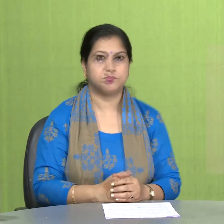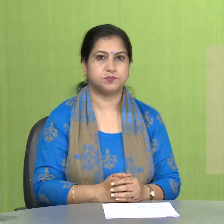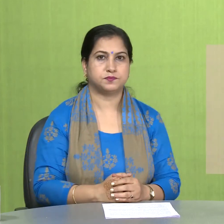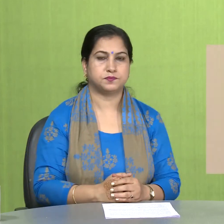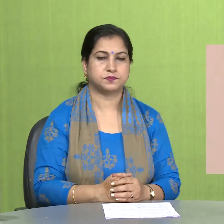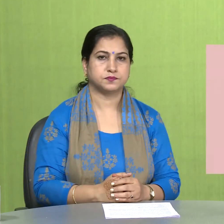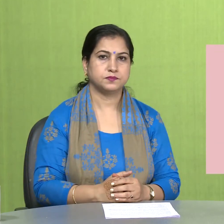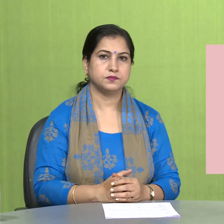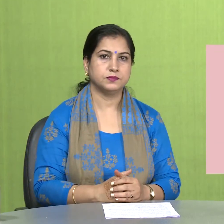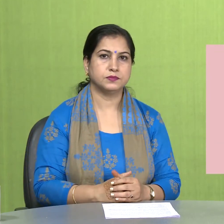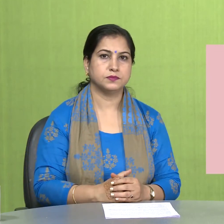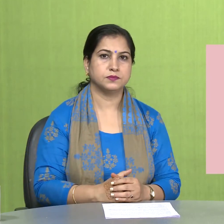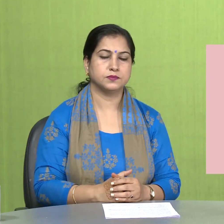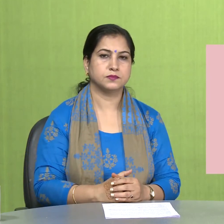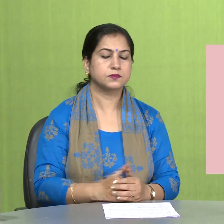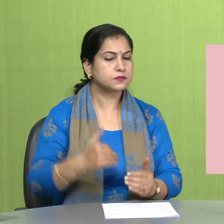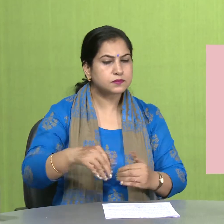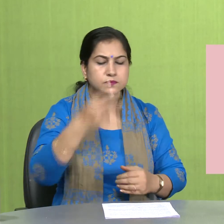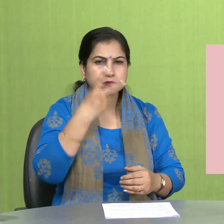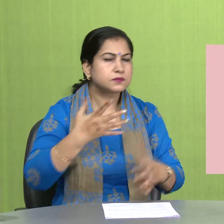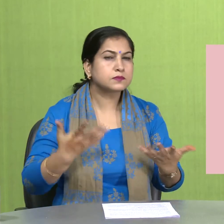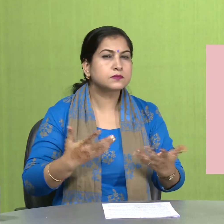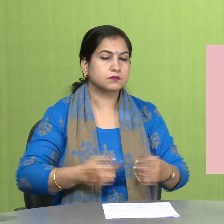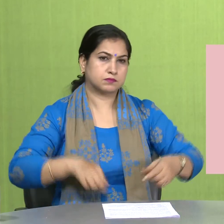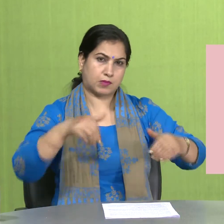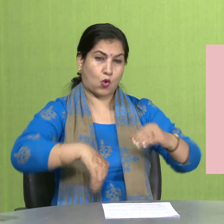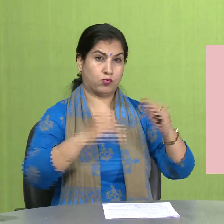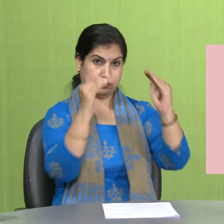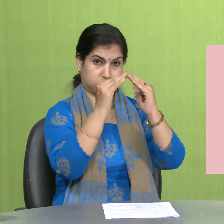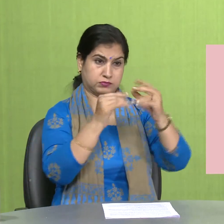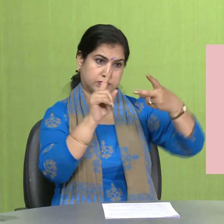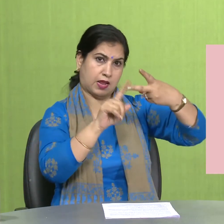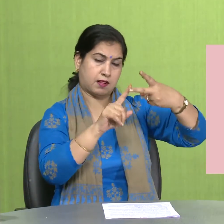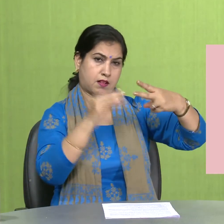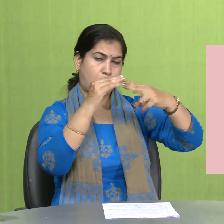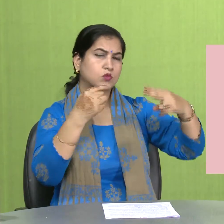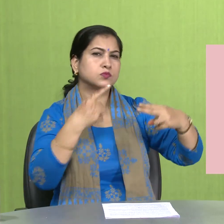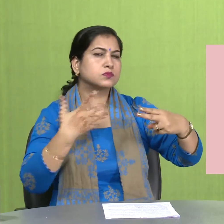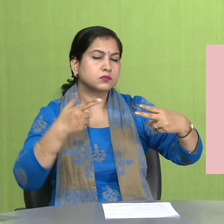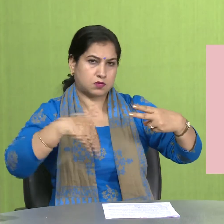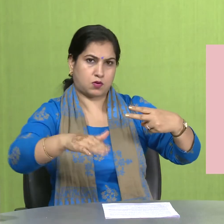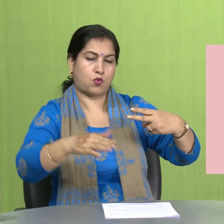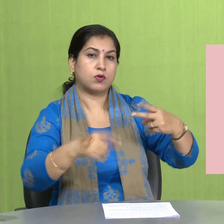Let us now know about the second house, that is Rajya Sabha.